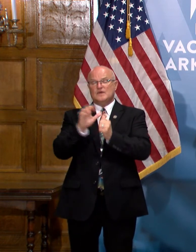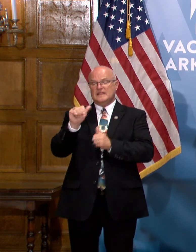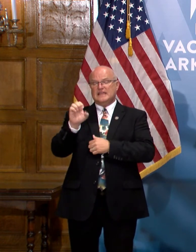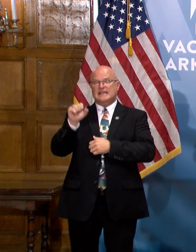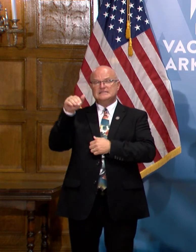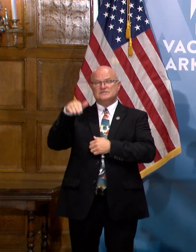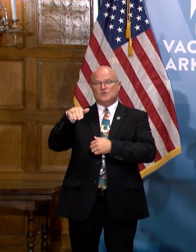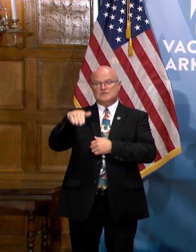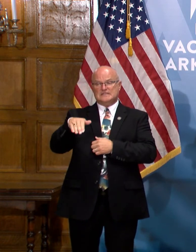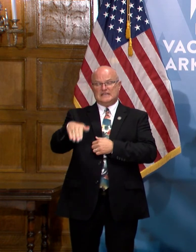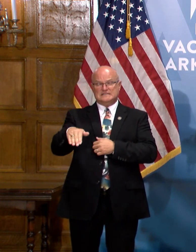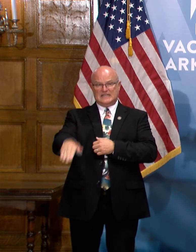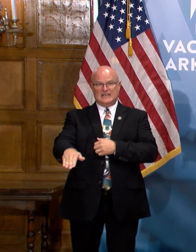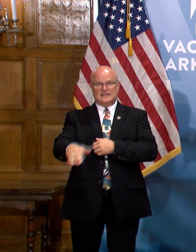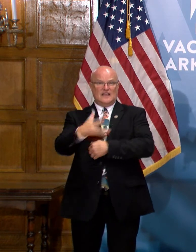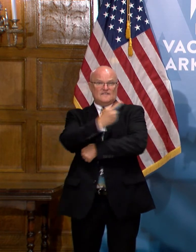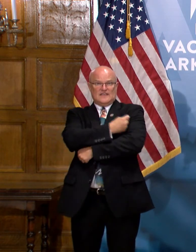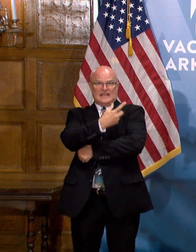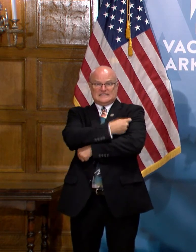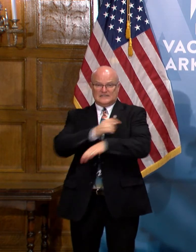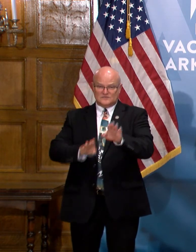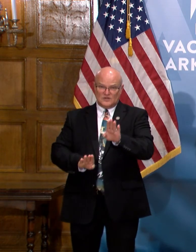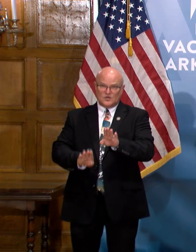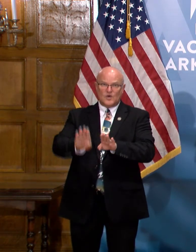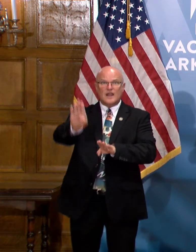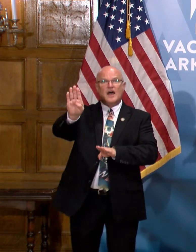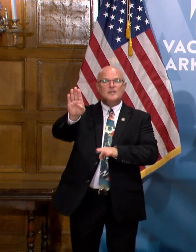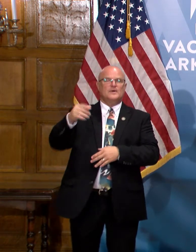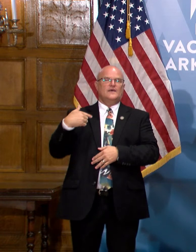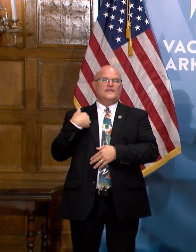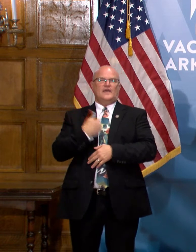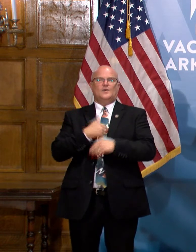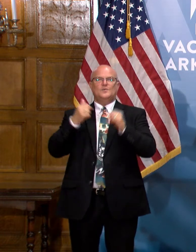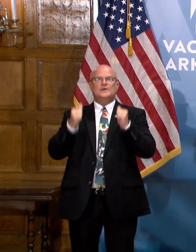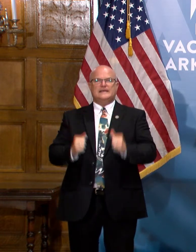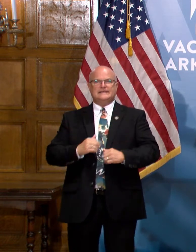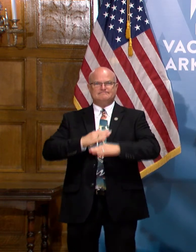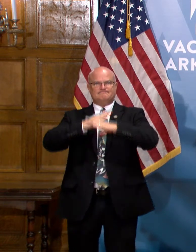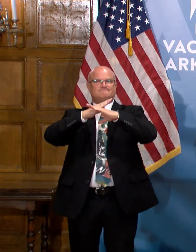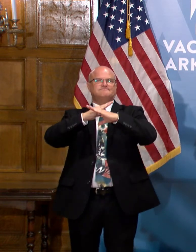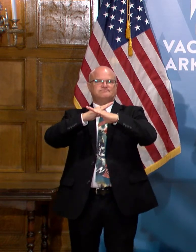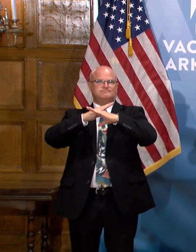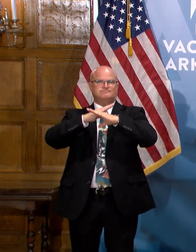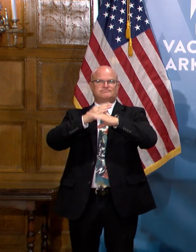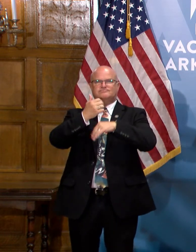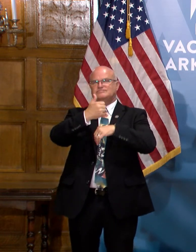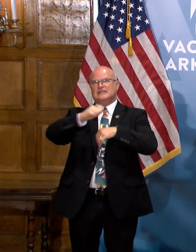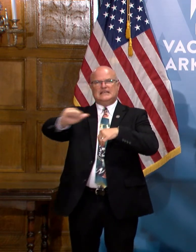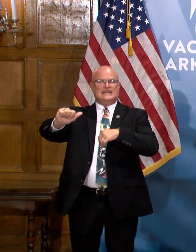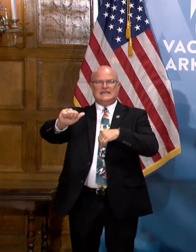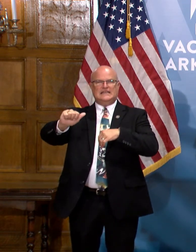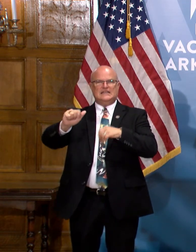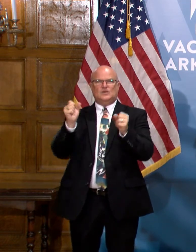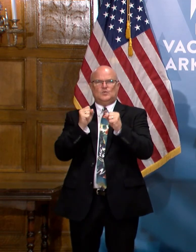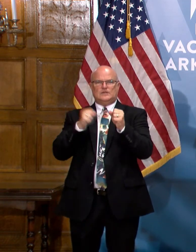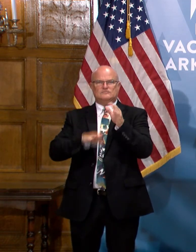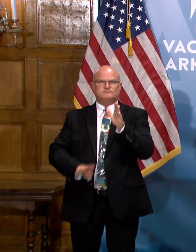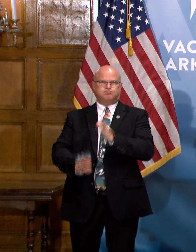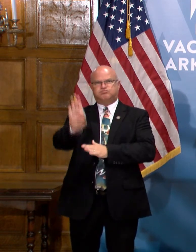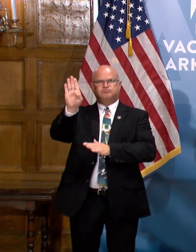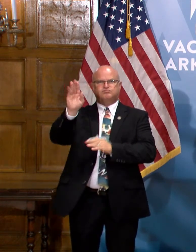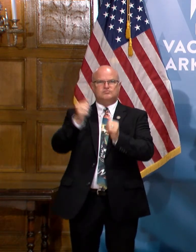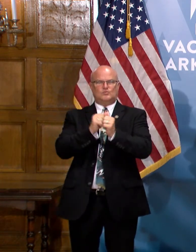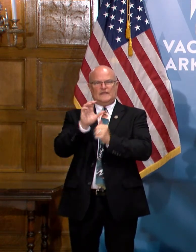cases going down, with our vaccination rate going up, that we'll be able to withstand any winter